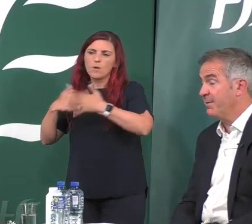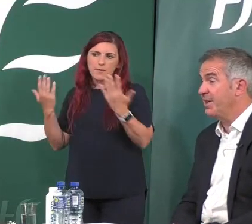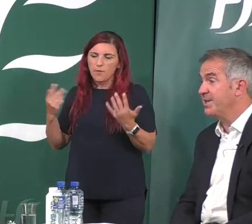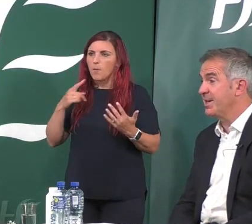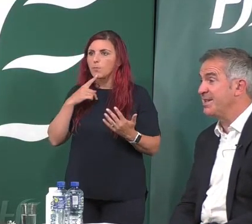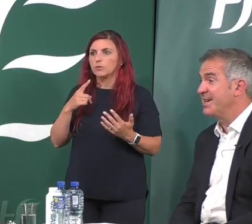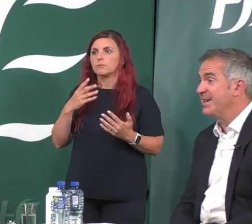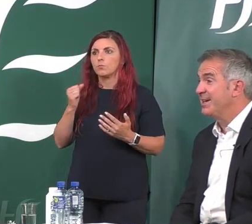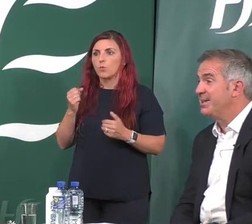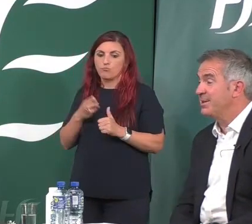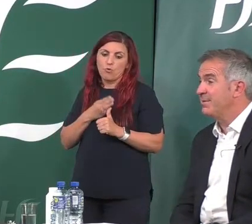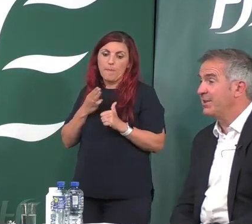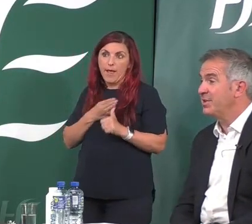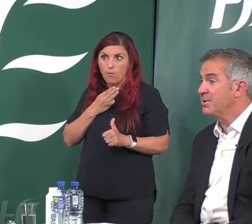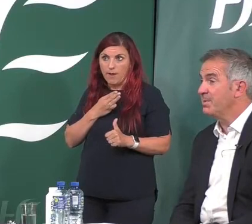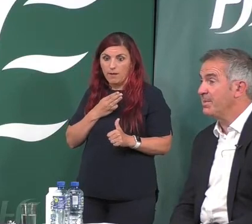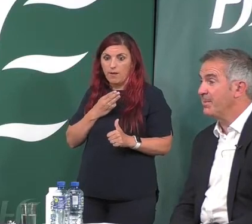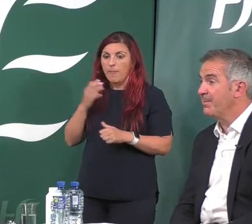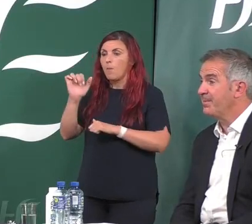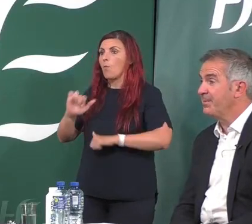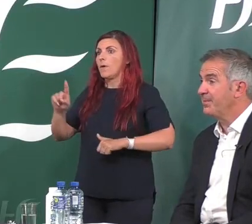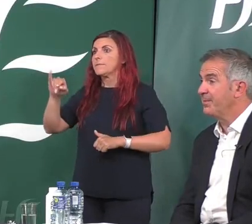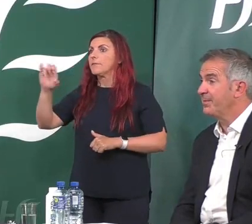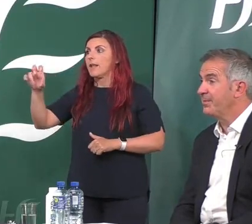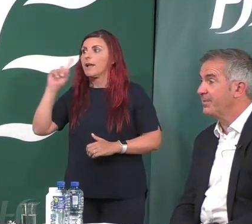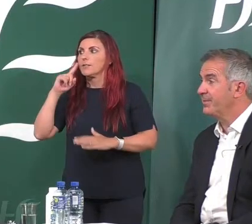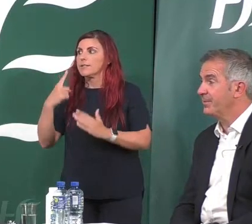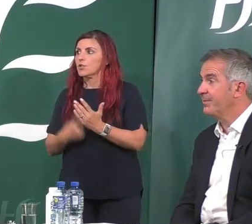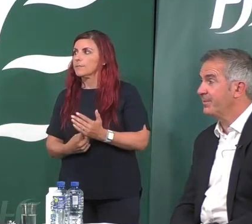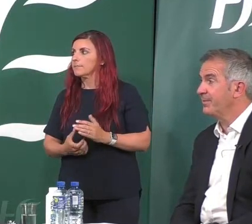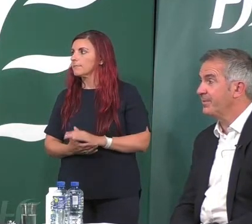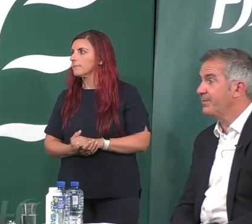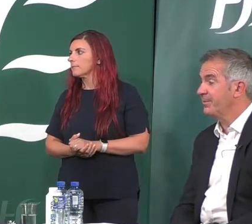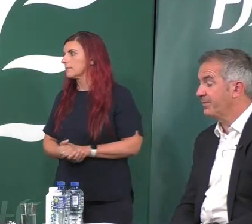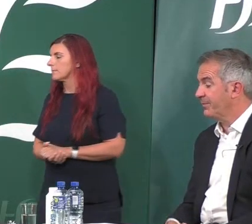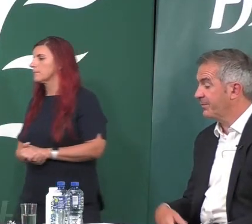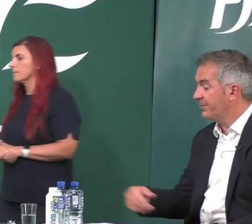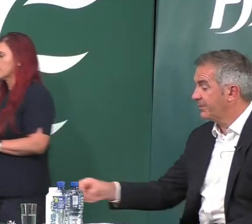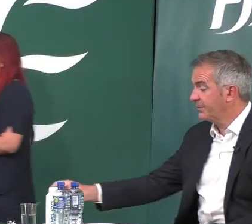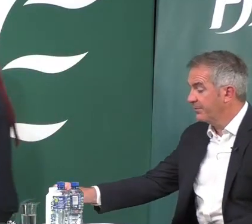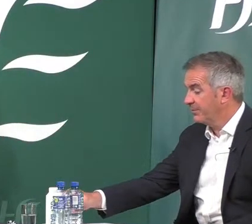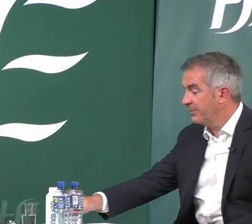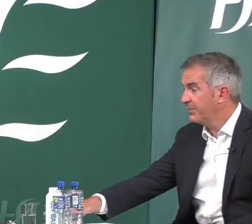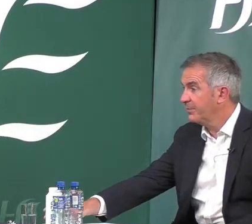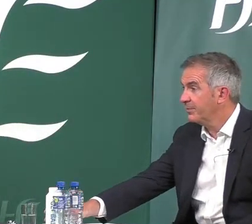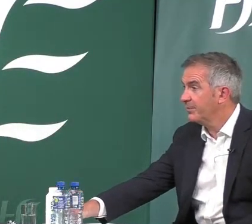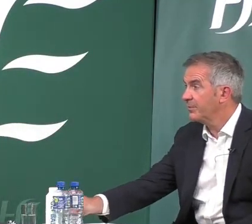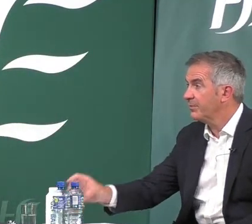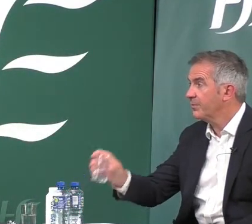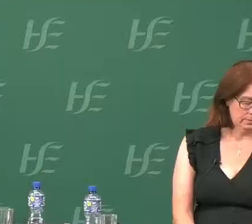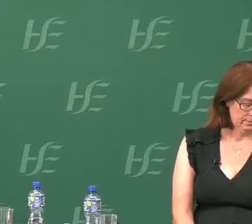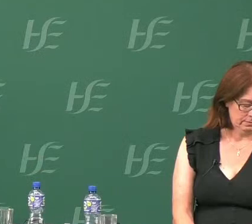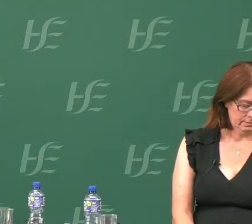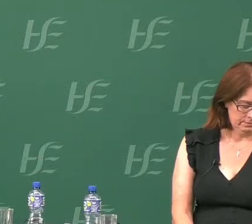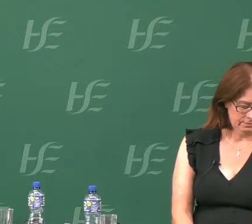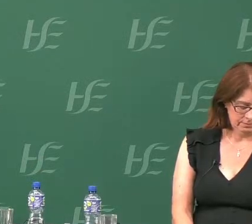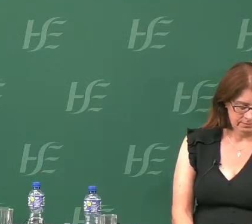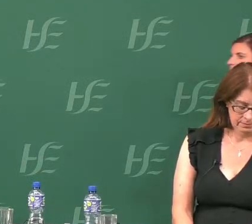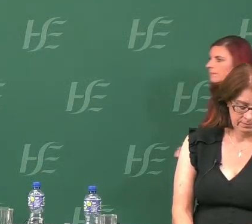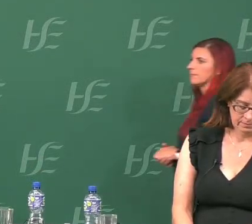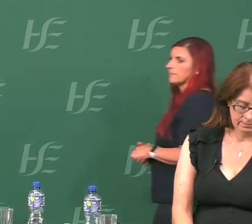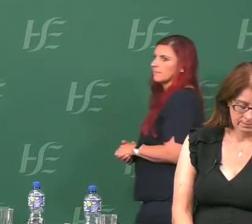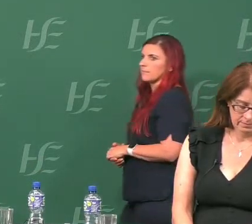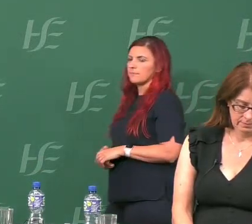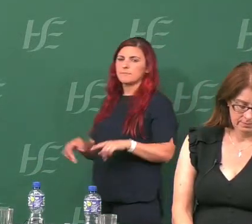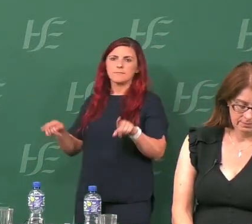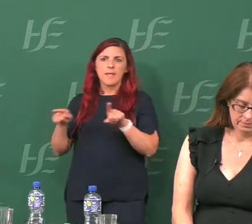decide, and if they decide to vaccinate young people. Infrastructure now than we did when we did community or school programs.